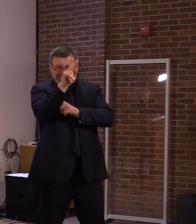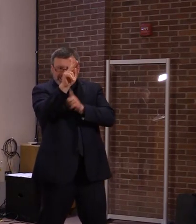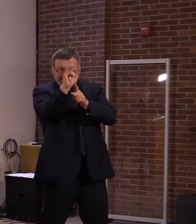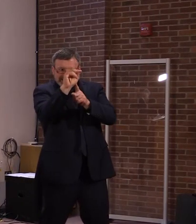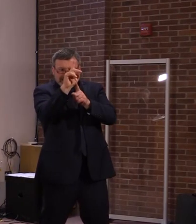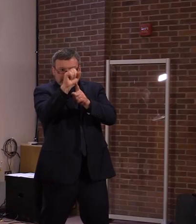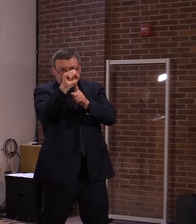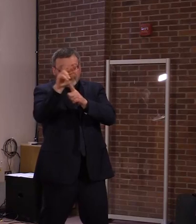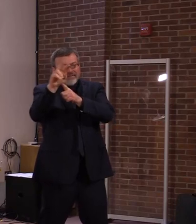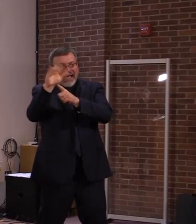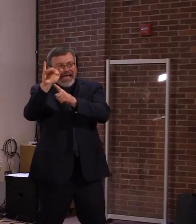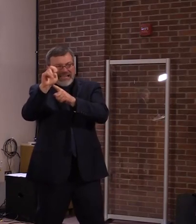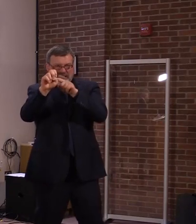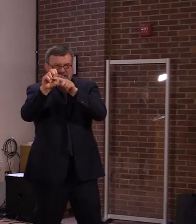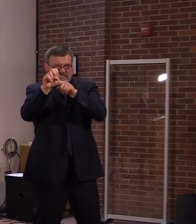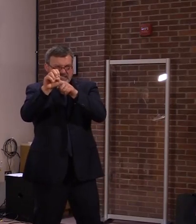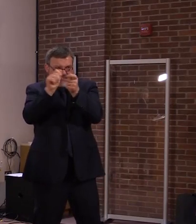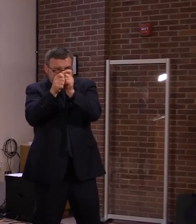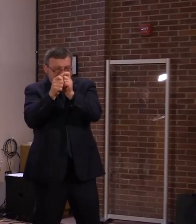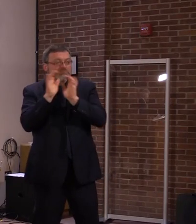healthvermont.gov/kidsvaccine. You can also call